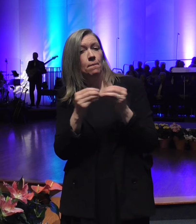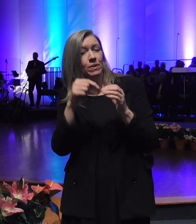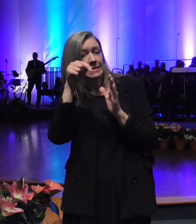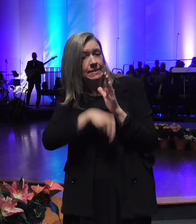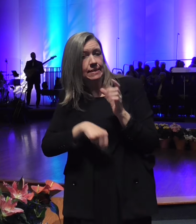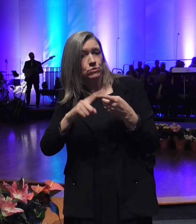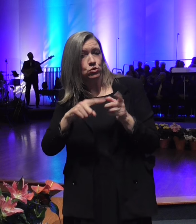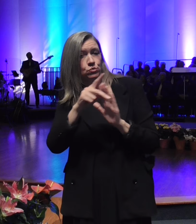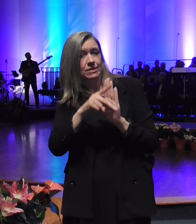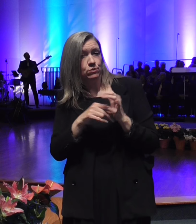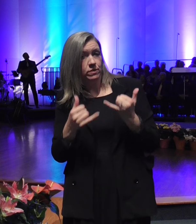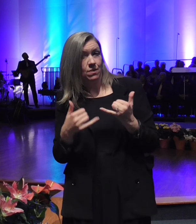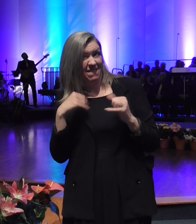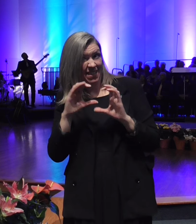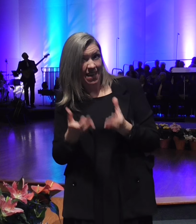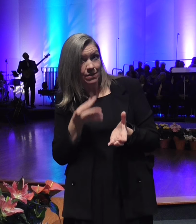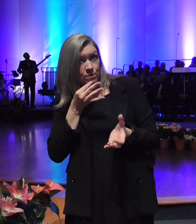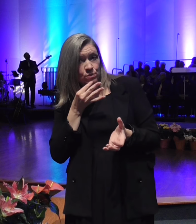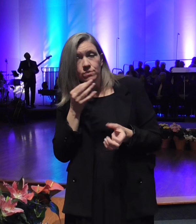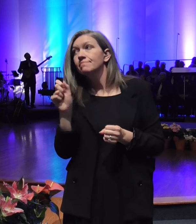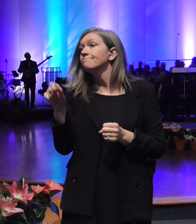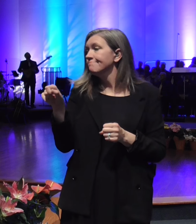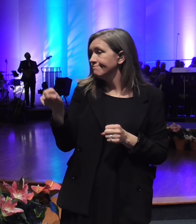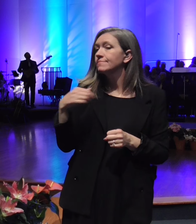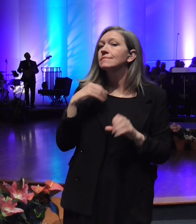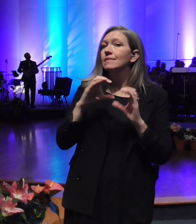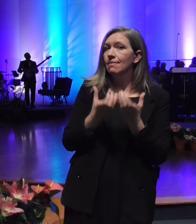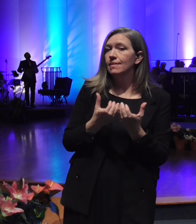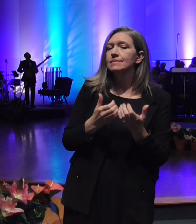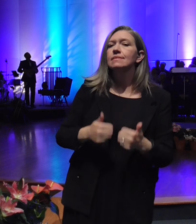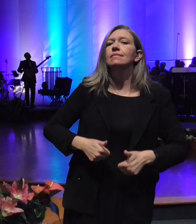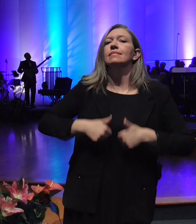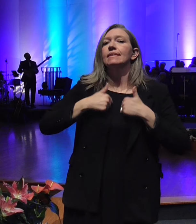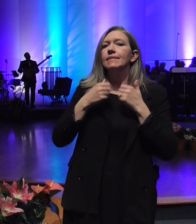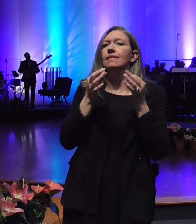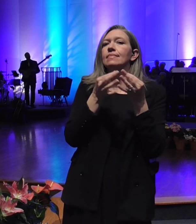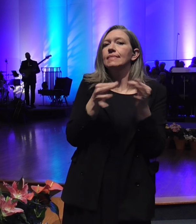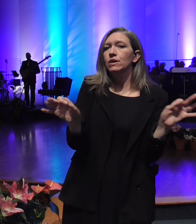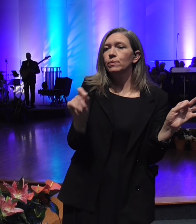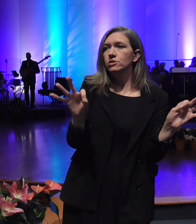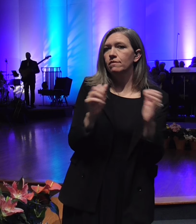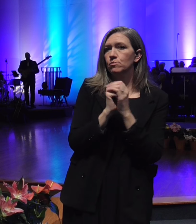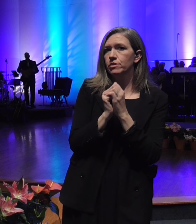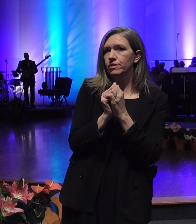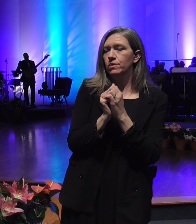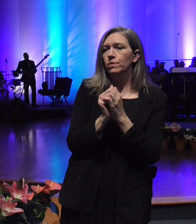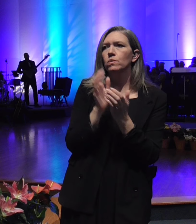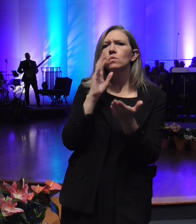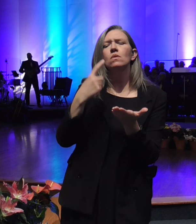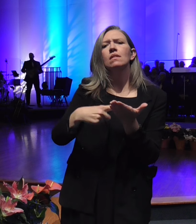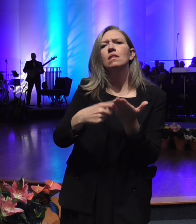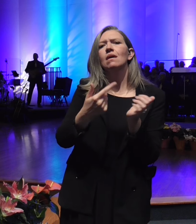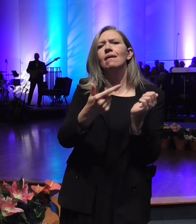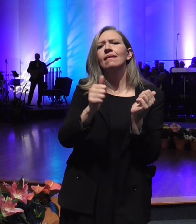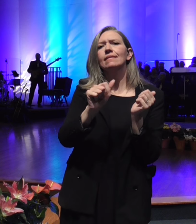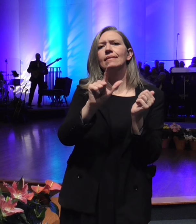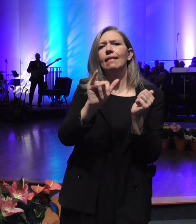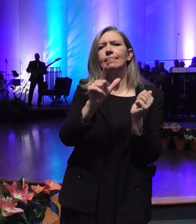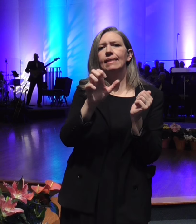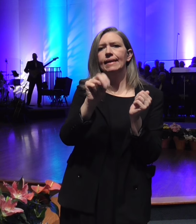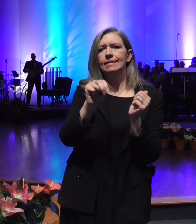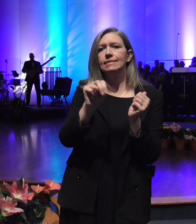them. Yes, I have a class coming up, which is the living language of prayer, in which we are going to look at the Galilean